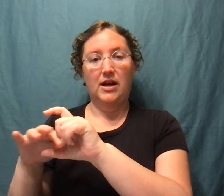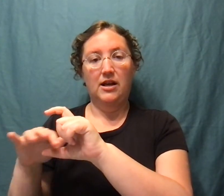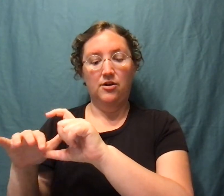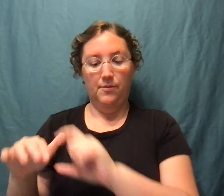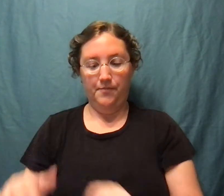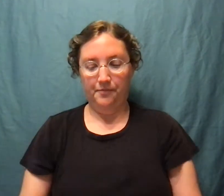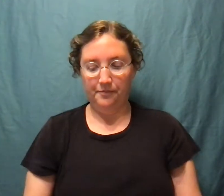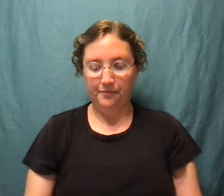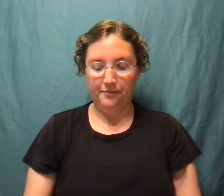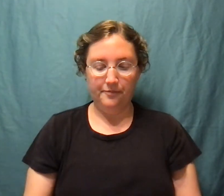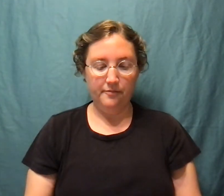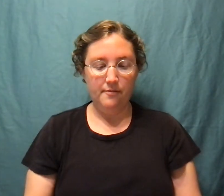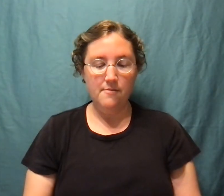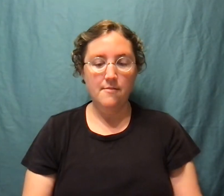here.